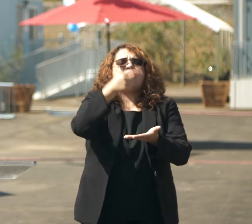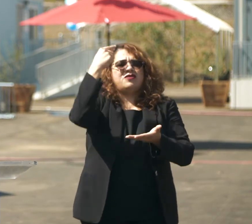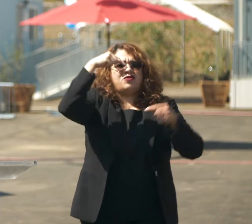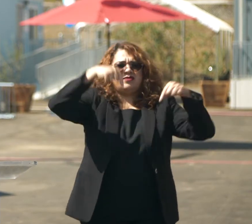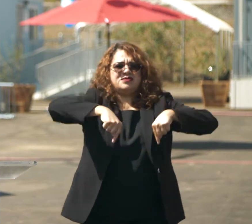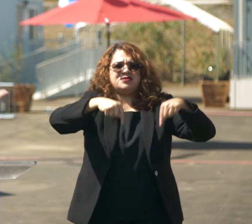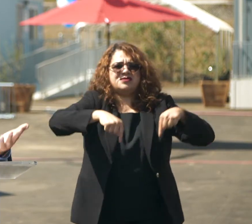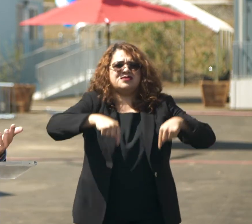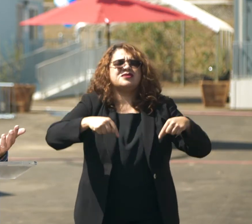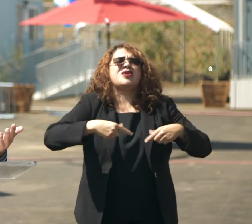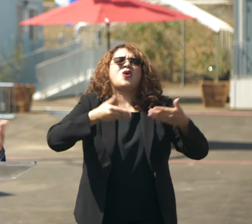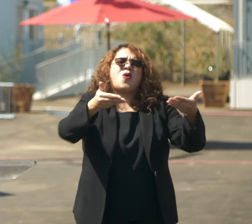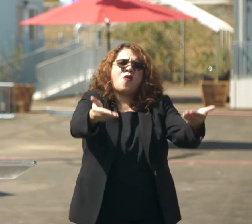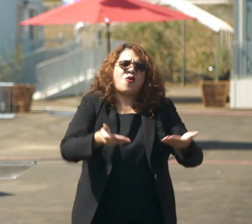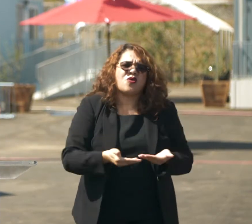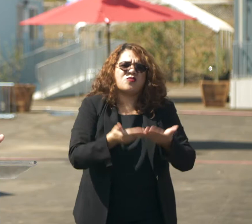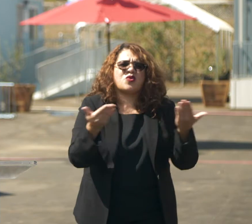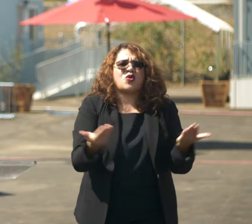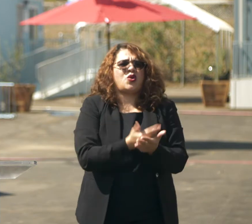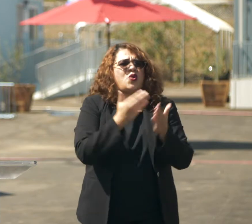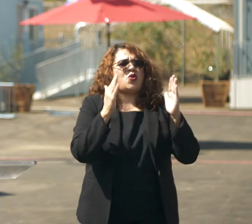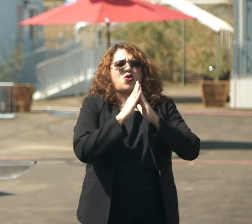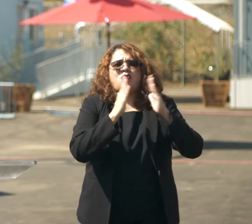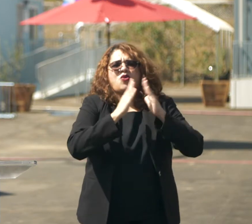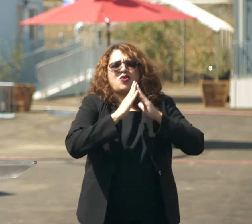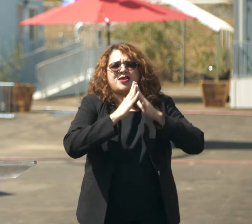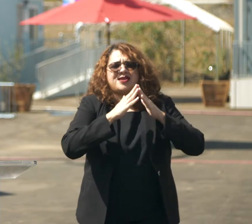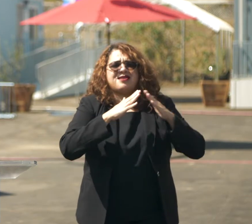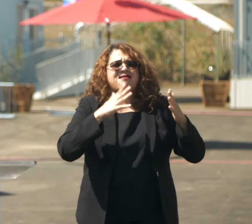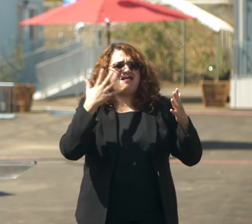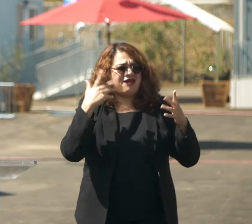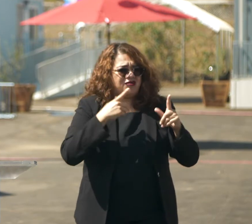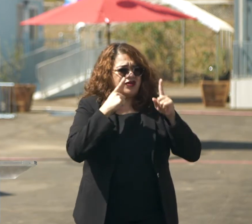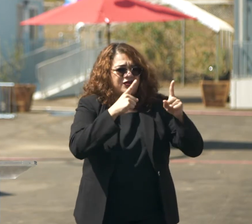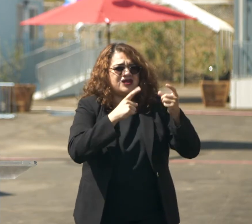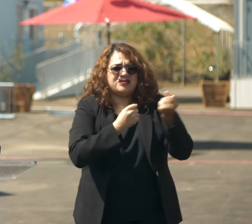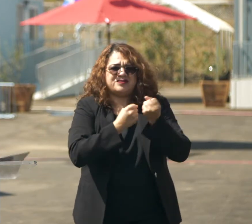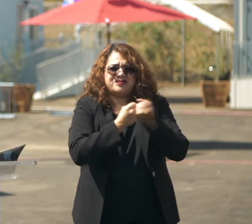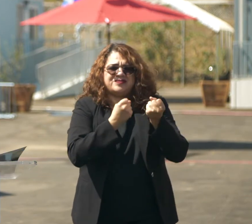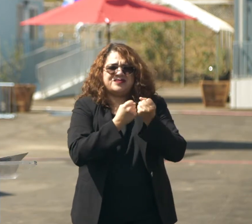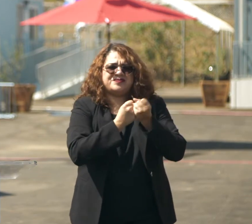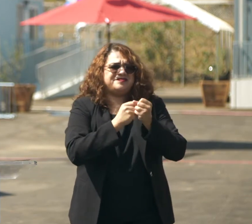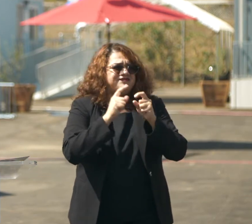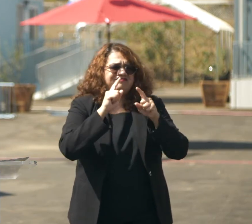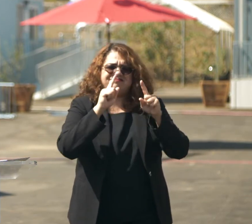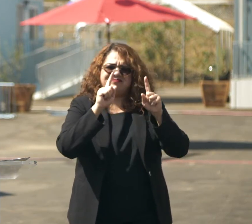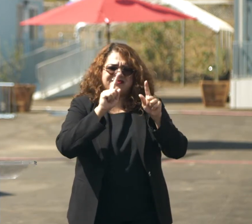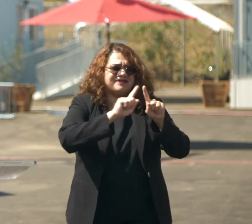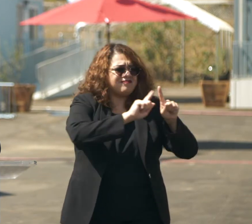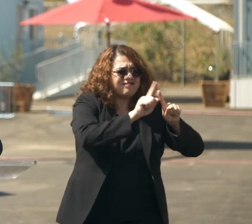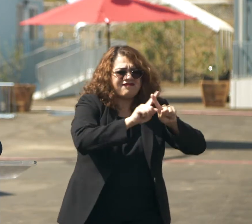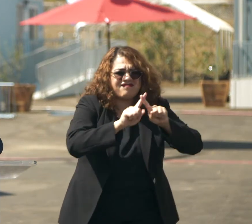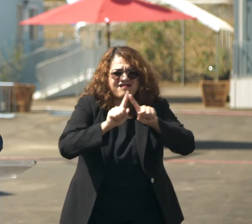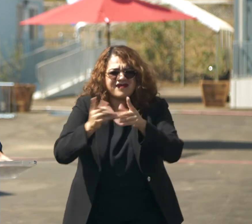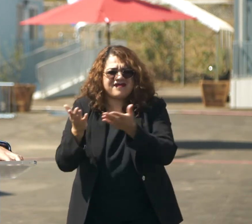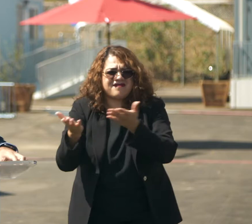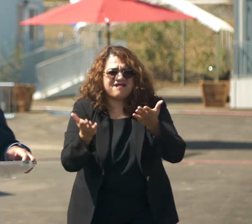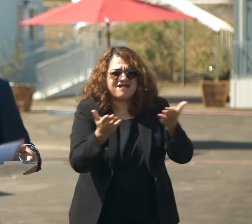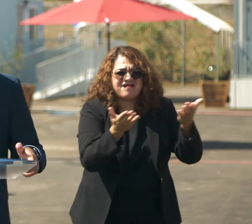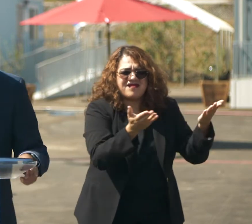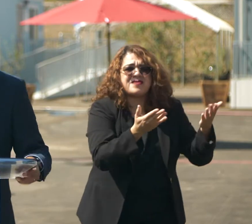you. Welcome to your new community, and we look forward to providing any assistance that we can. Now I'd like to turn this over to Councilmember Rex Richardson.